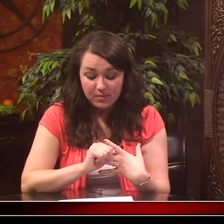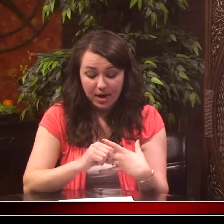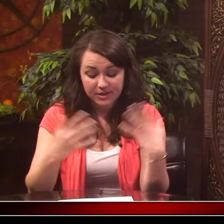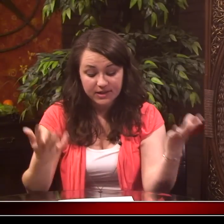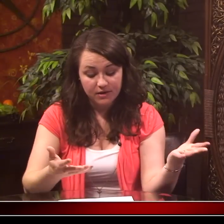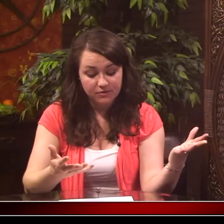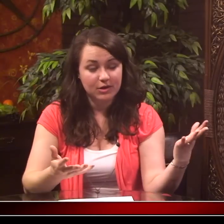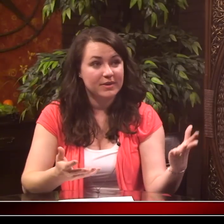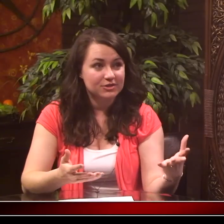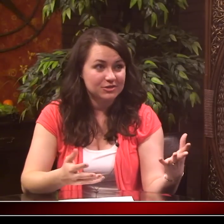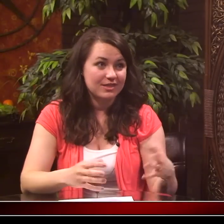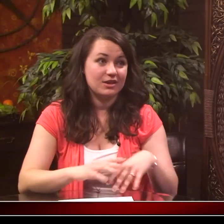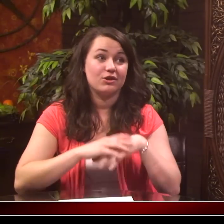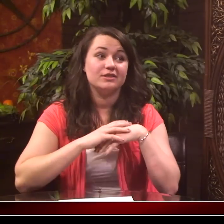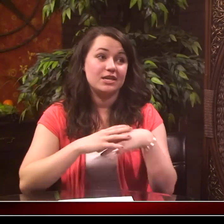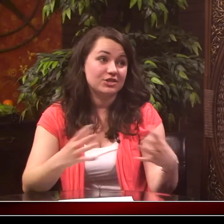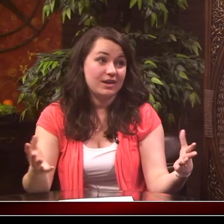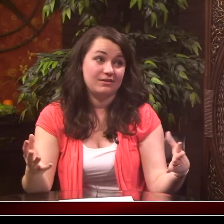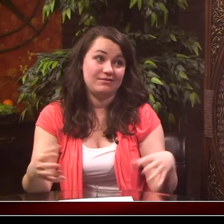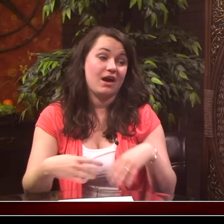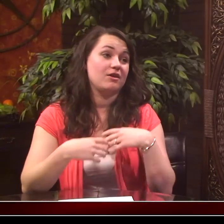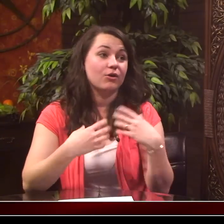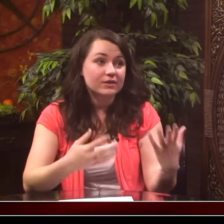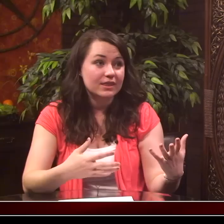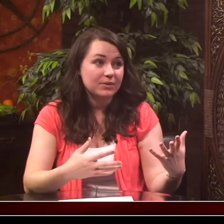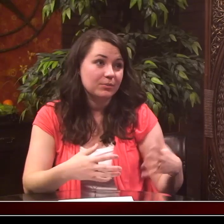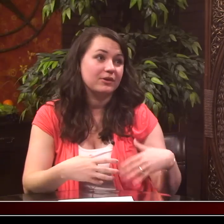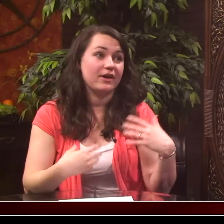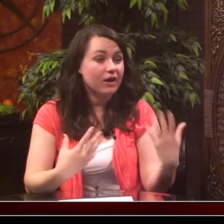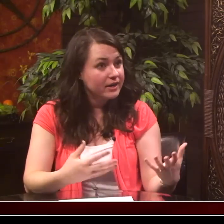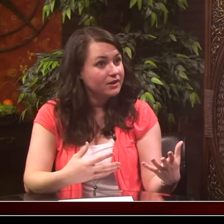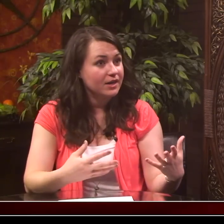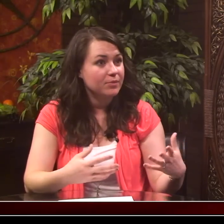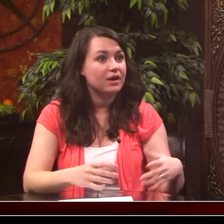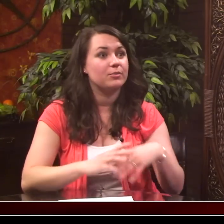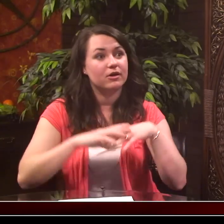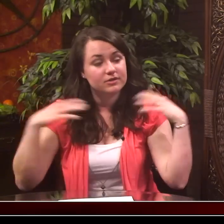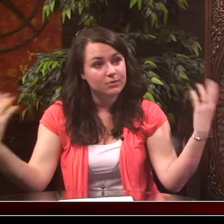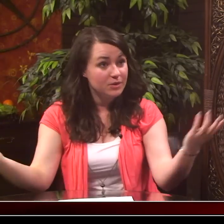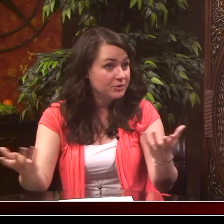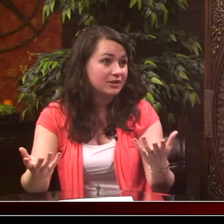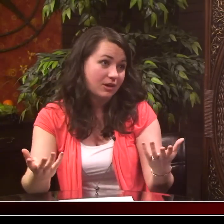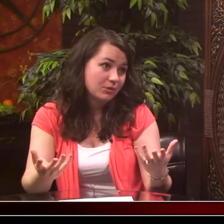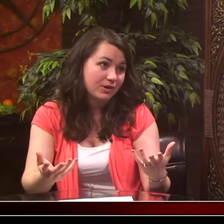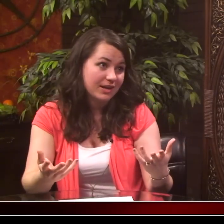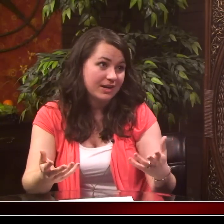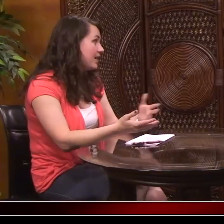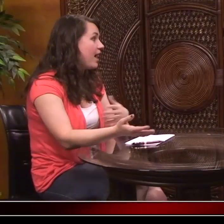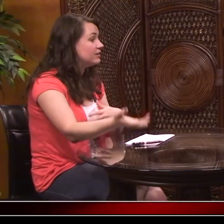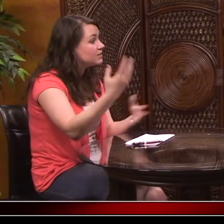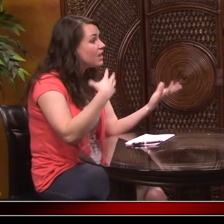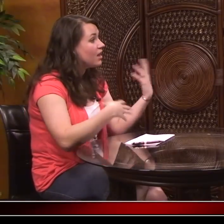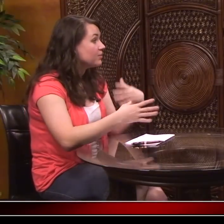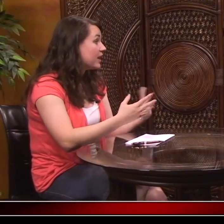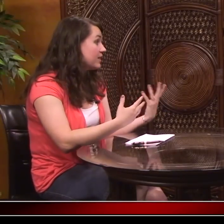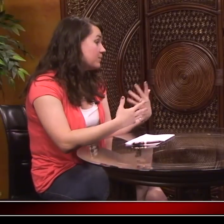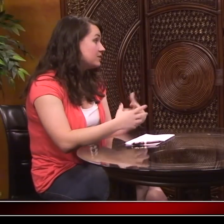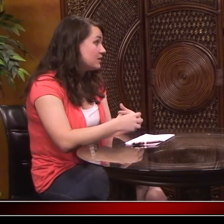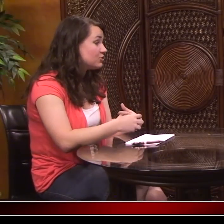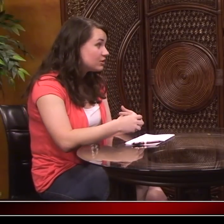I'm excited for your ministry that you're teaching not only the people that are hearing impaired, but also the people in the community and getting them into the church